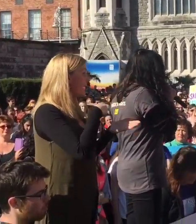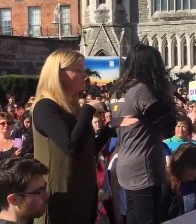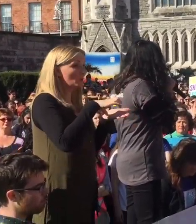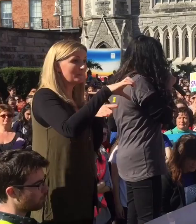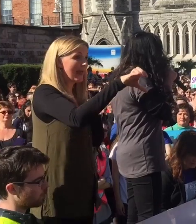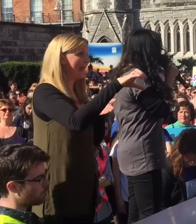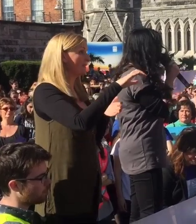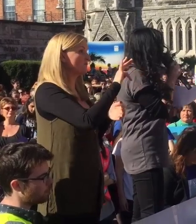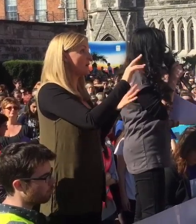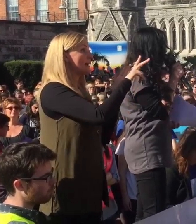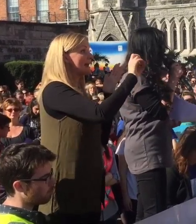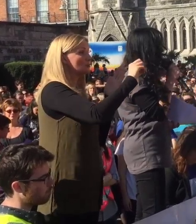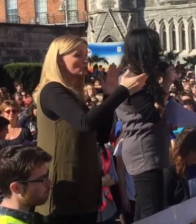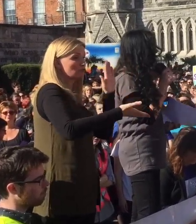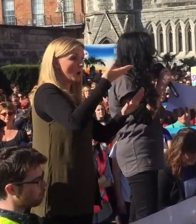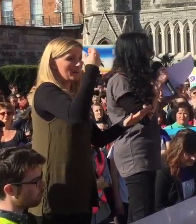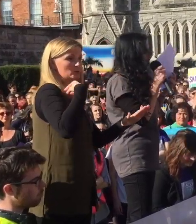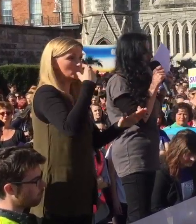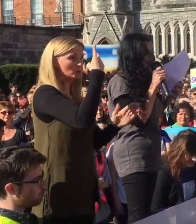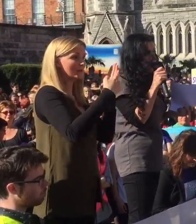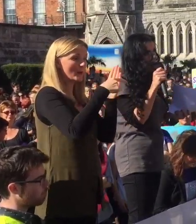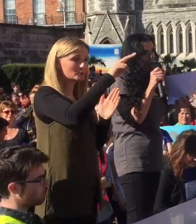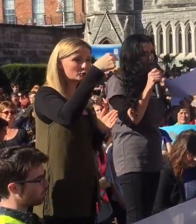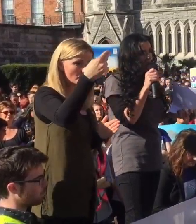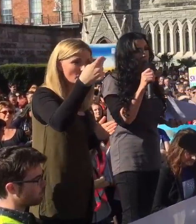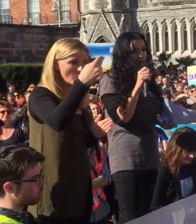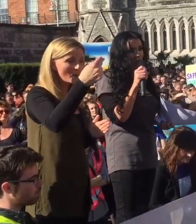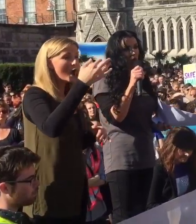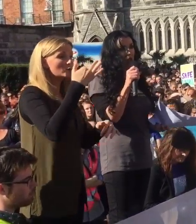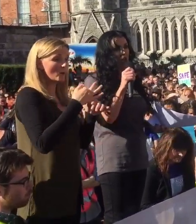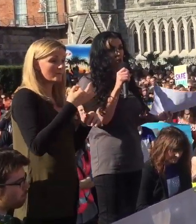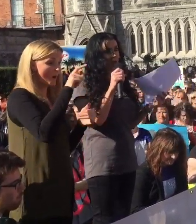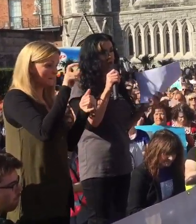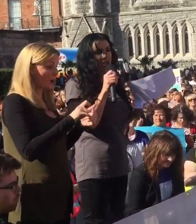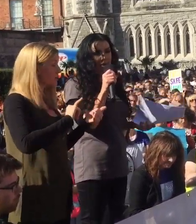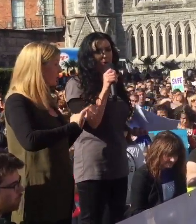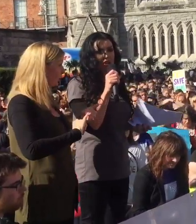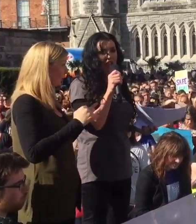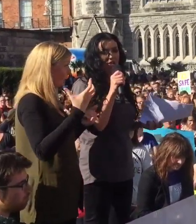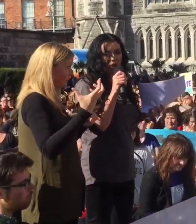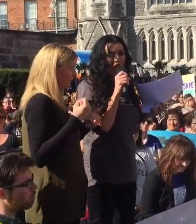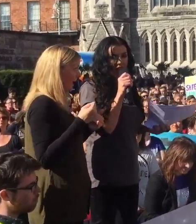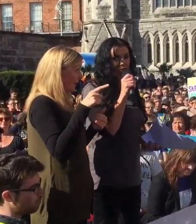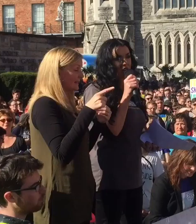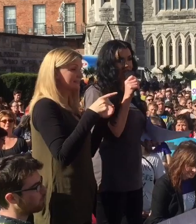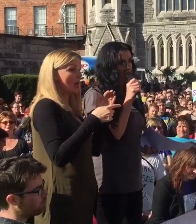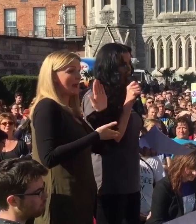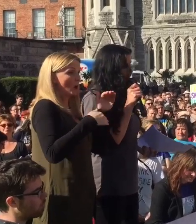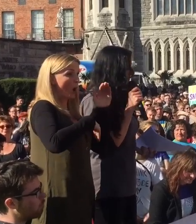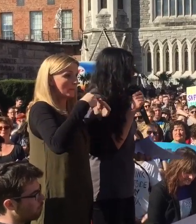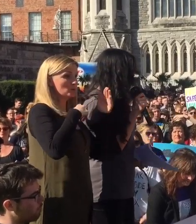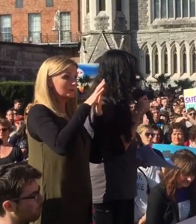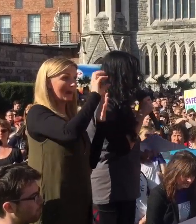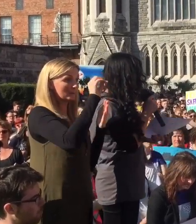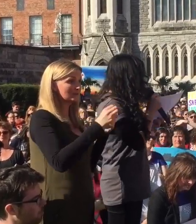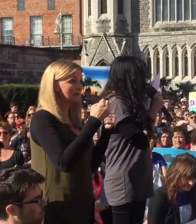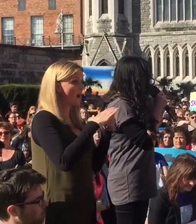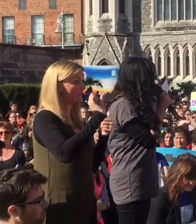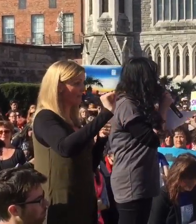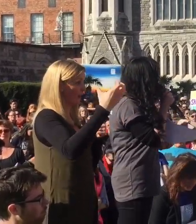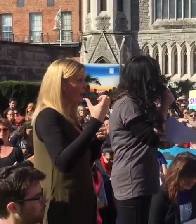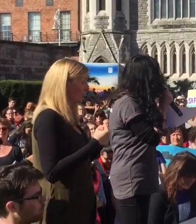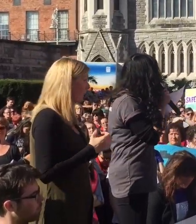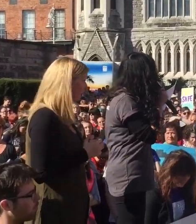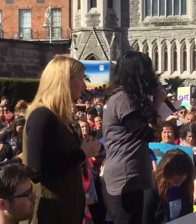anything from 800 to 2,000 euro, which can equate for a low-paid worker to up to 10% of their annual income.